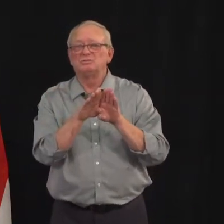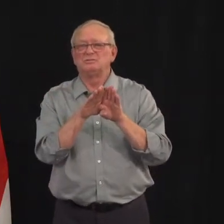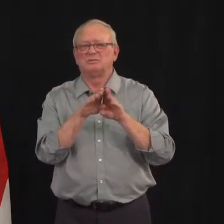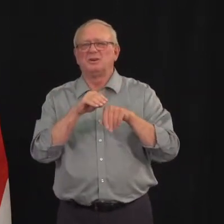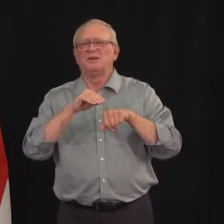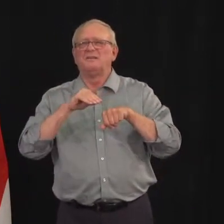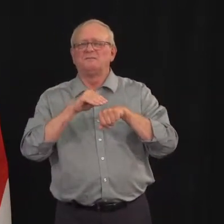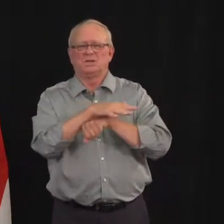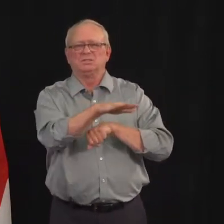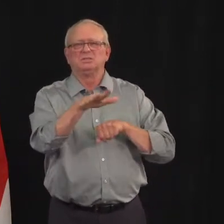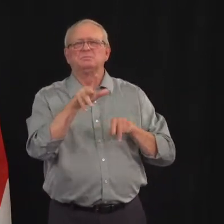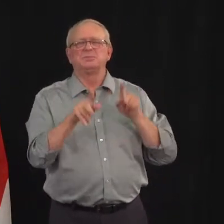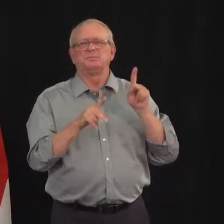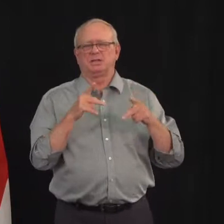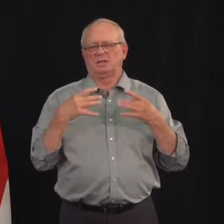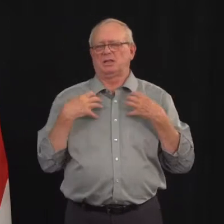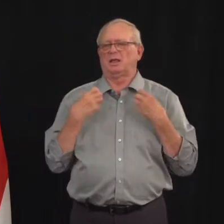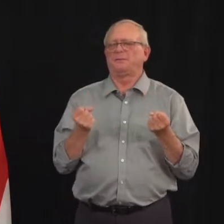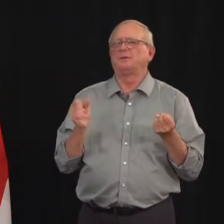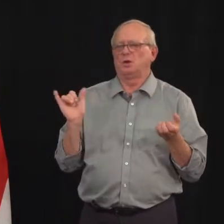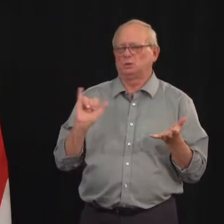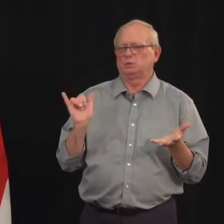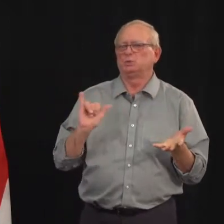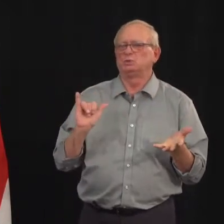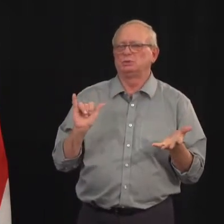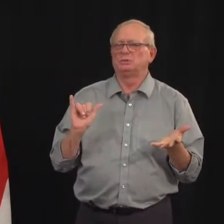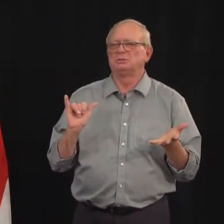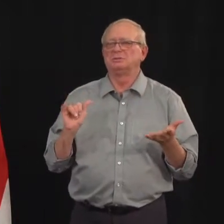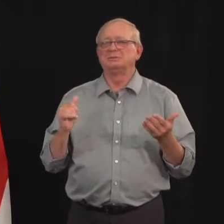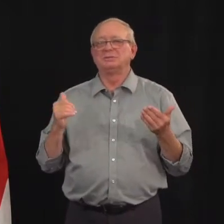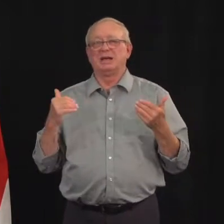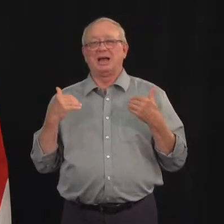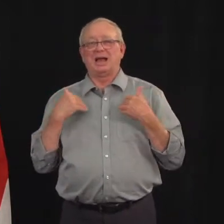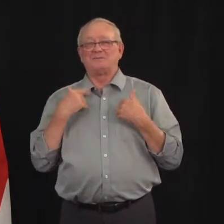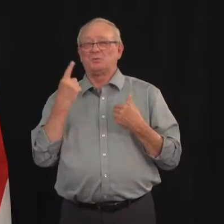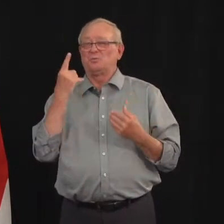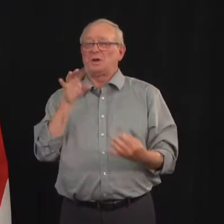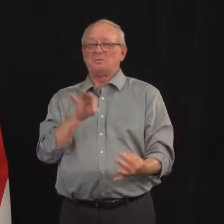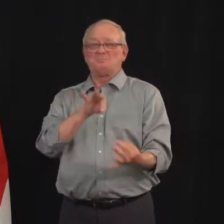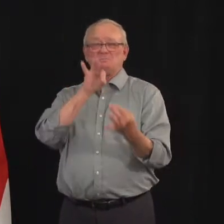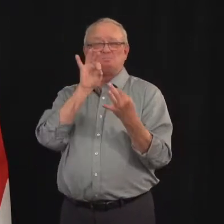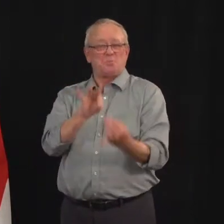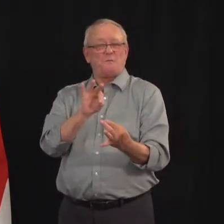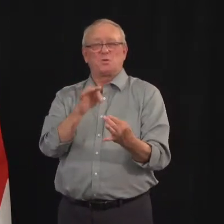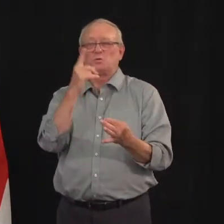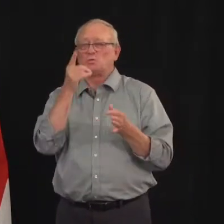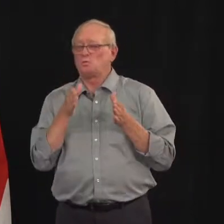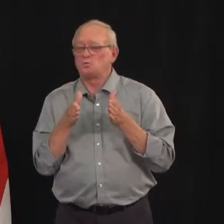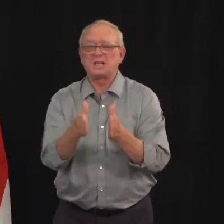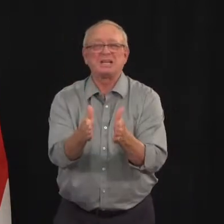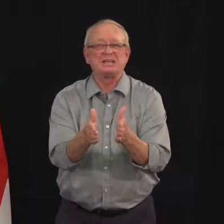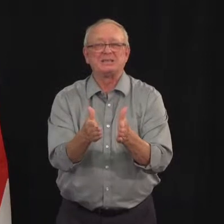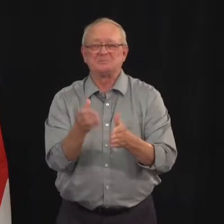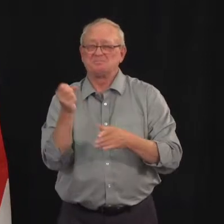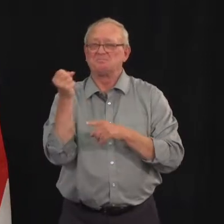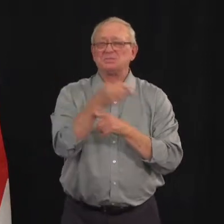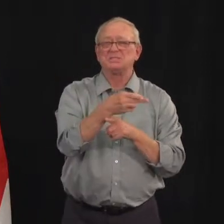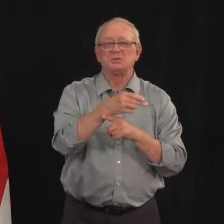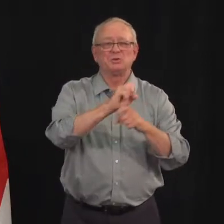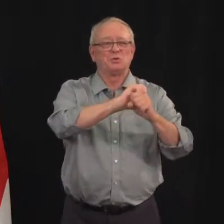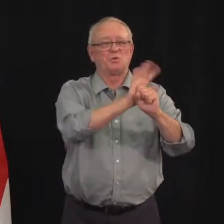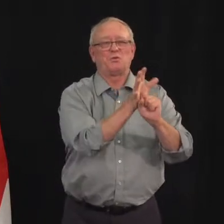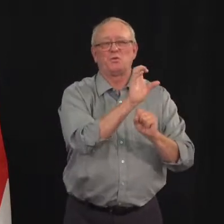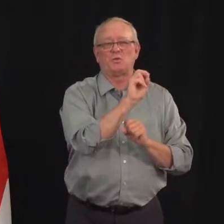I think that there's no one perfect path through COVID-19 or through the pandemic, and I think all of us, each province,